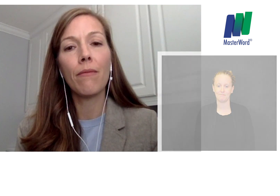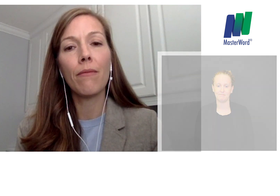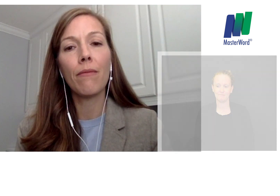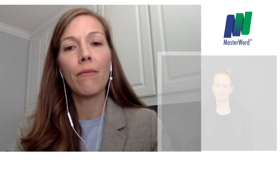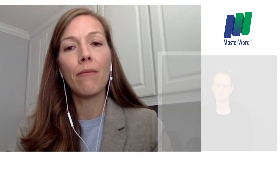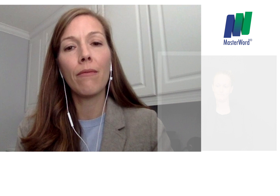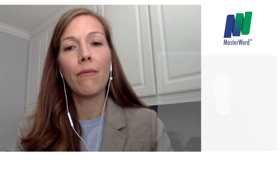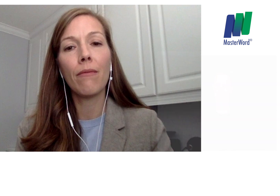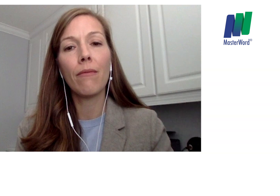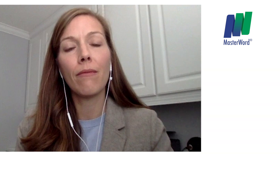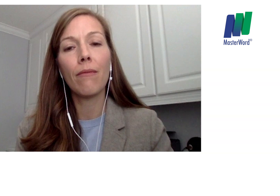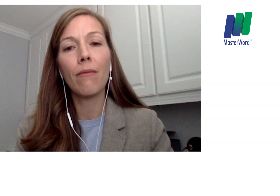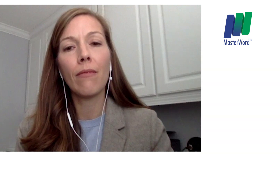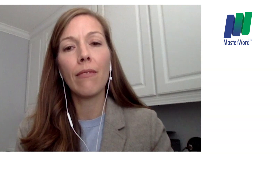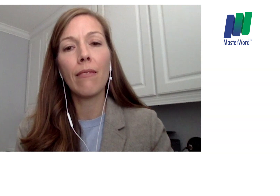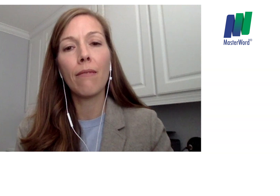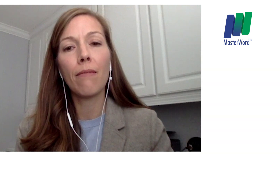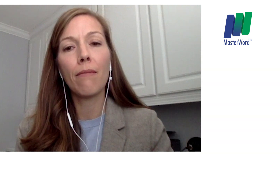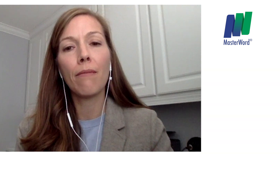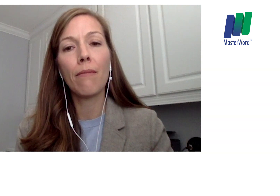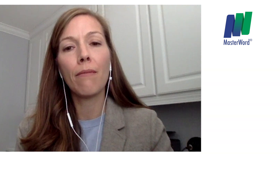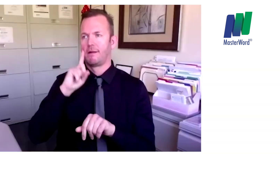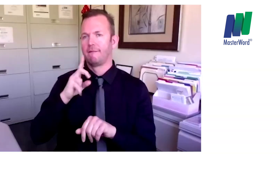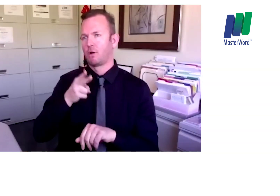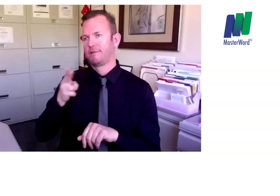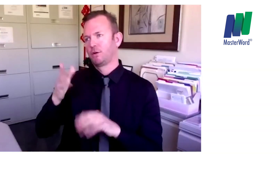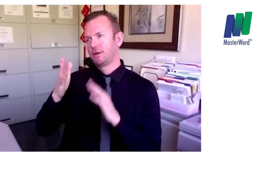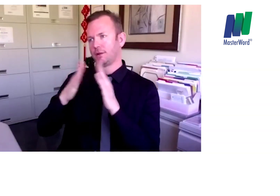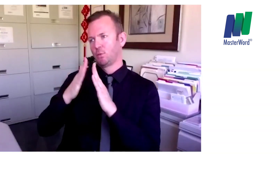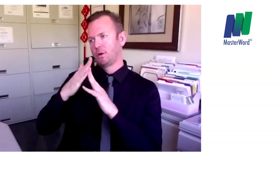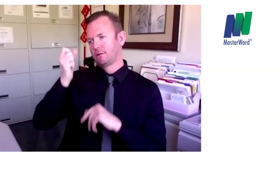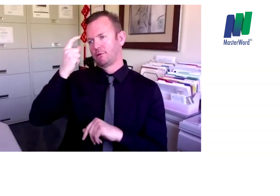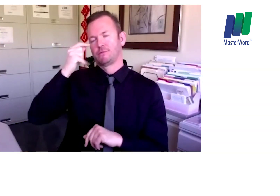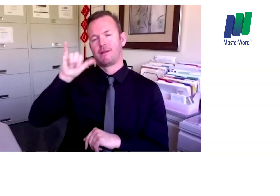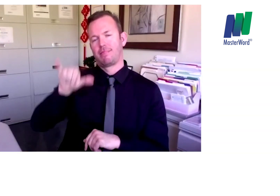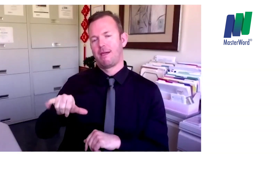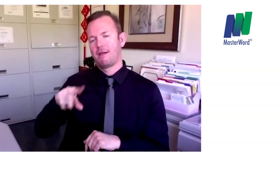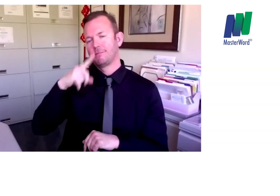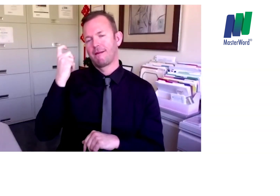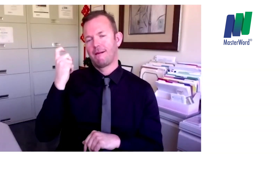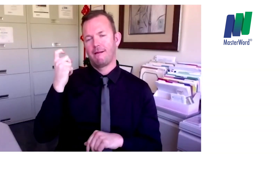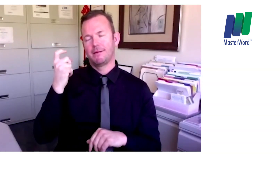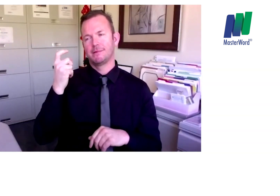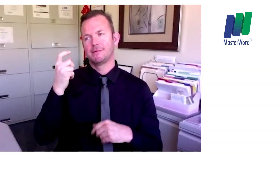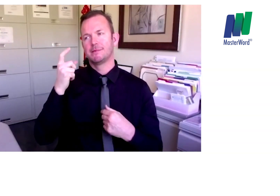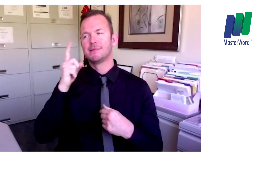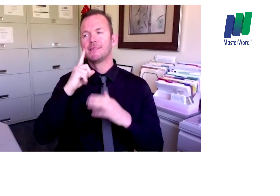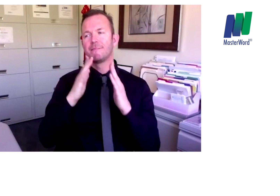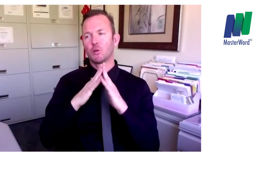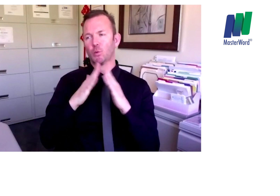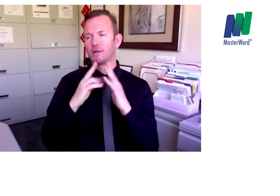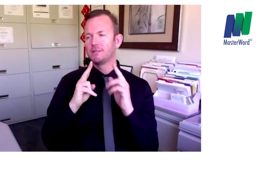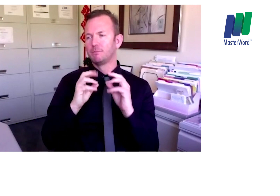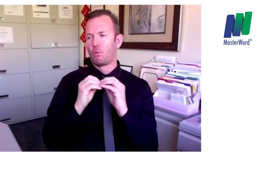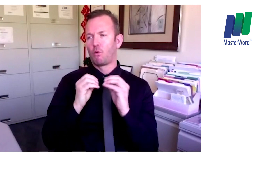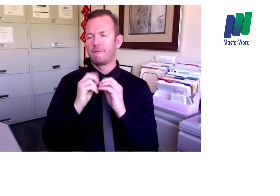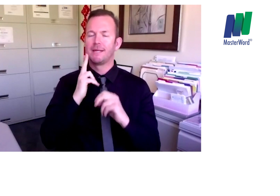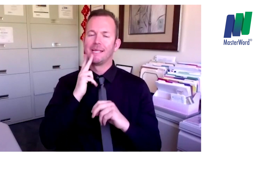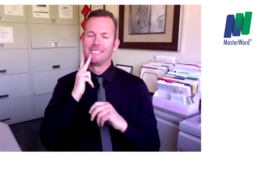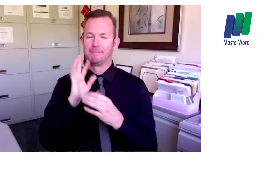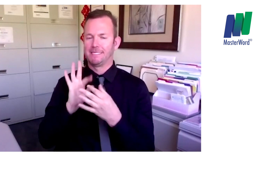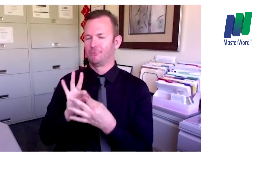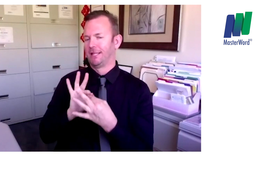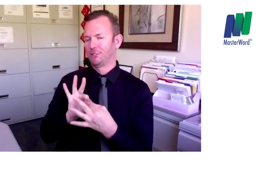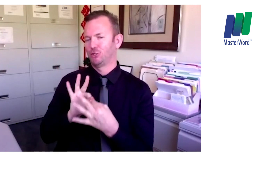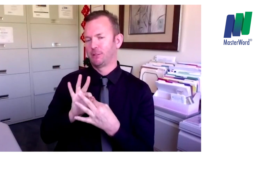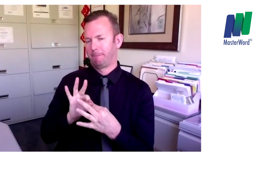Mm-hmm. Mm-hmm. Yeah, and I think that's significant for the deaf and hard of hearing community to connect with that,